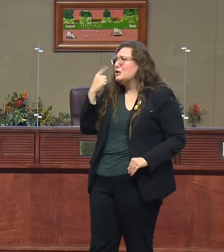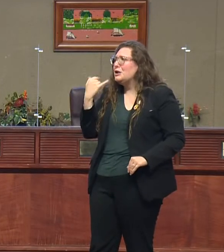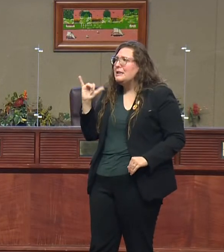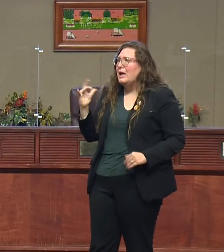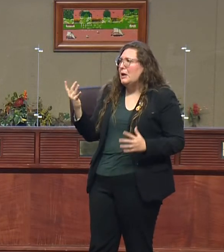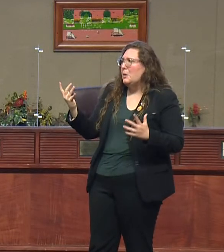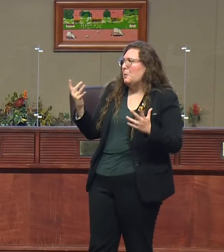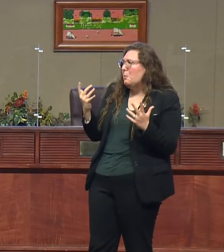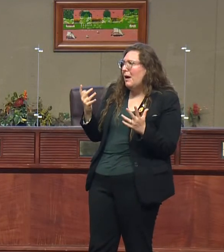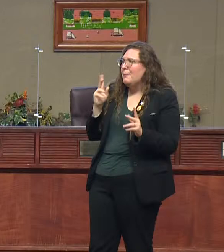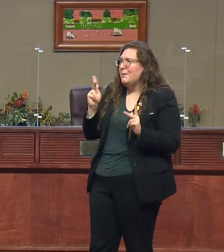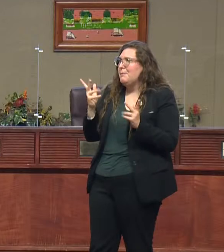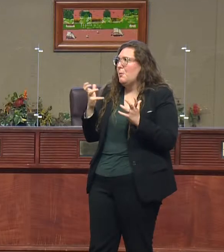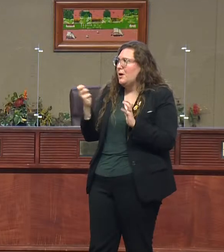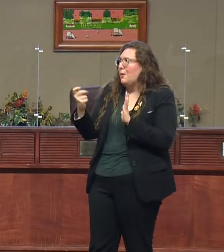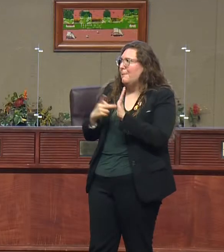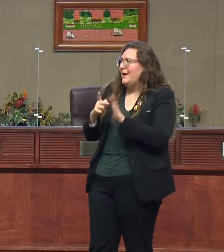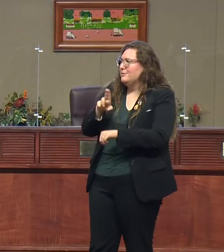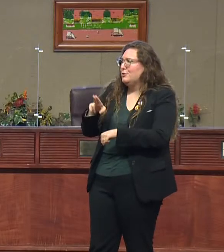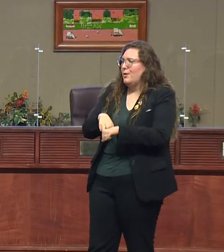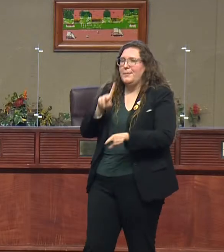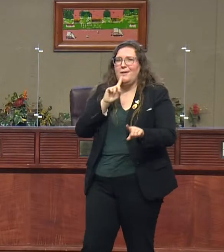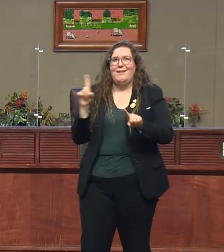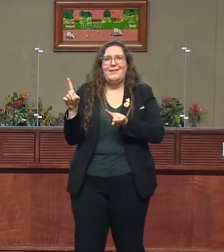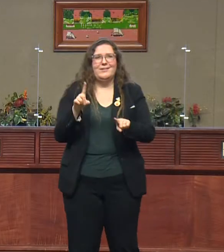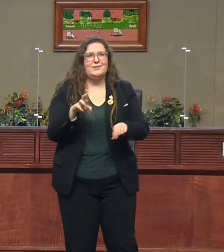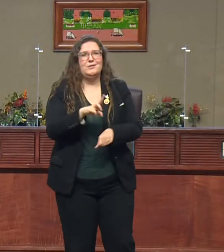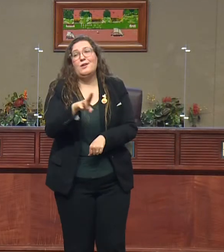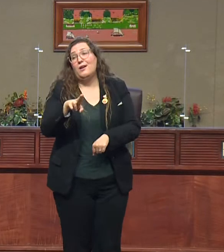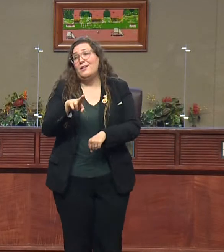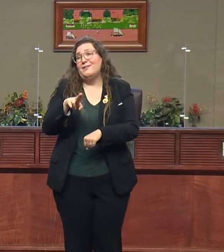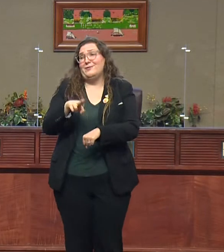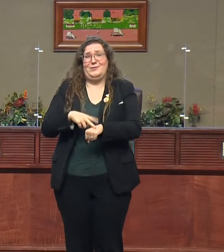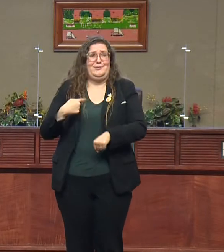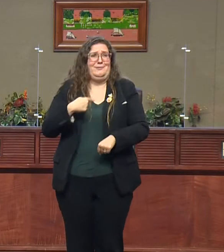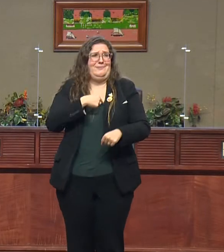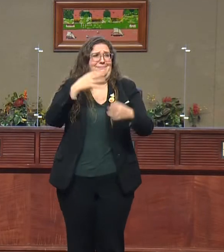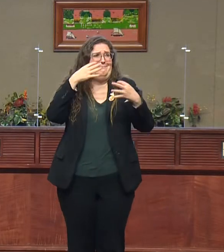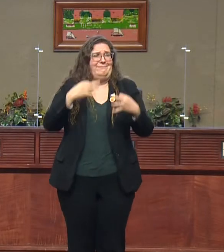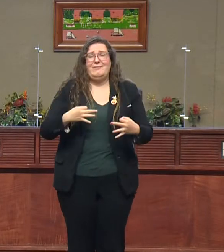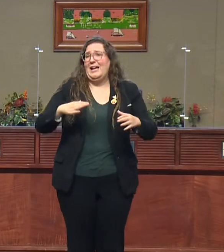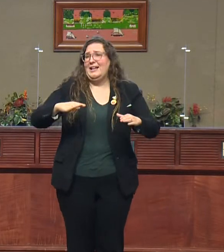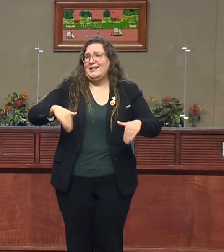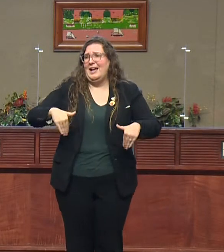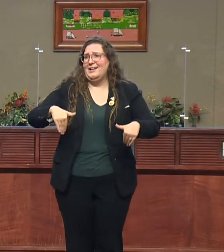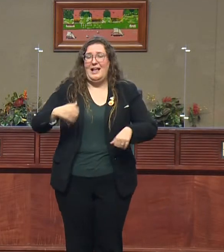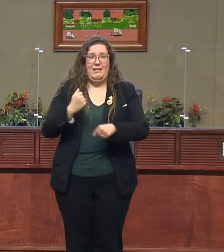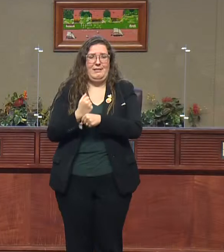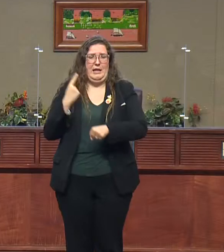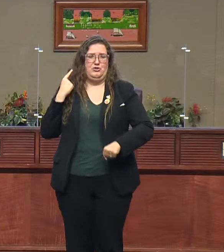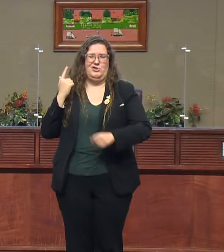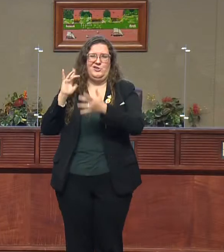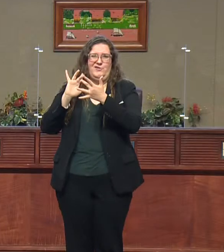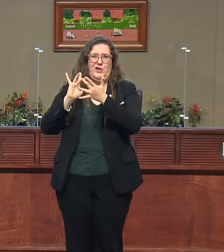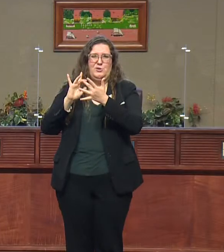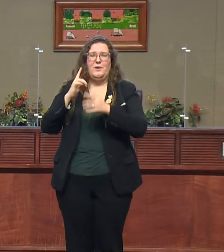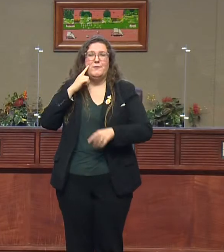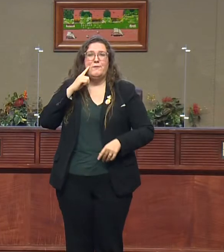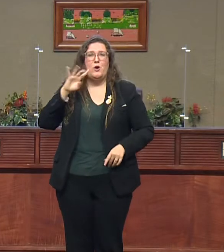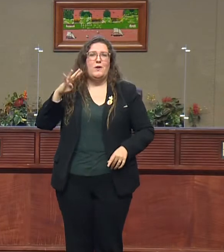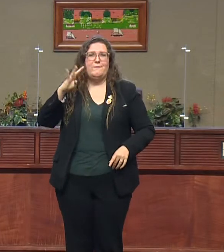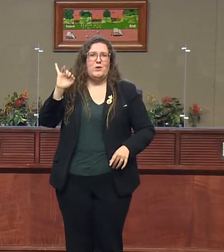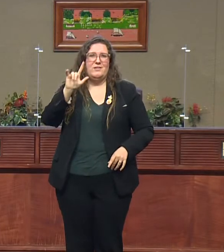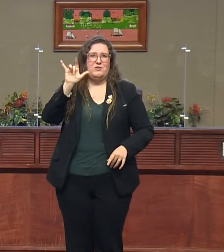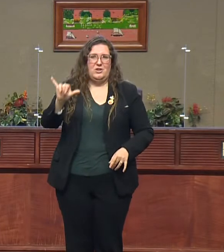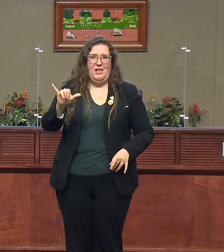that decision. Obviously, we did last year's 4th of July as a virtual event. So we're going to have